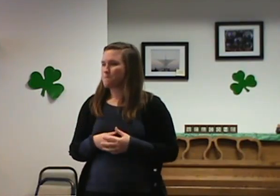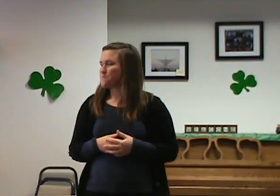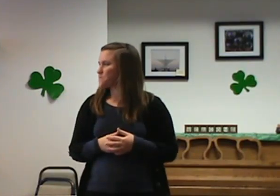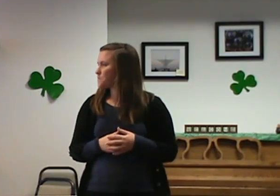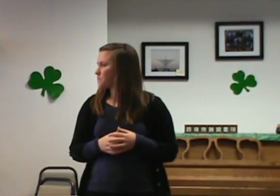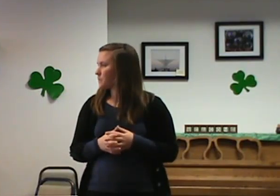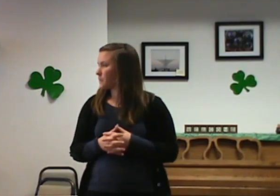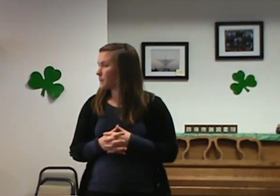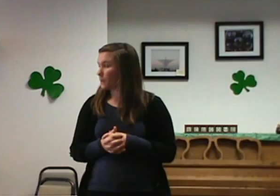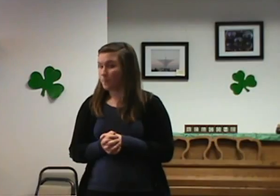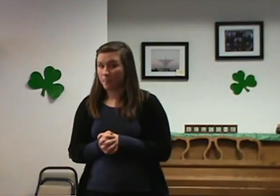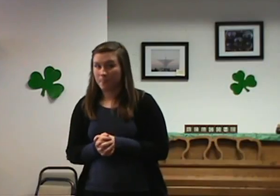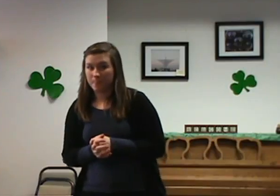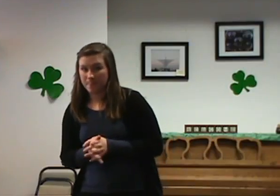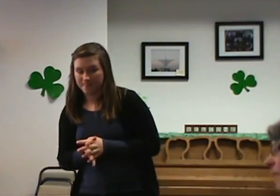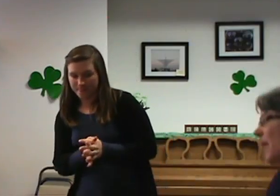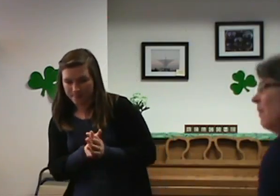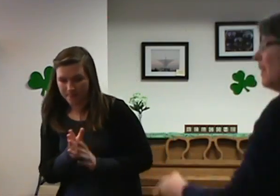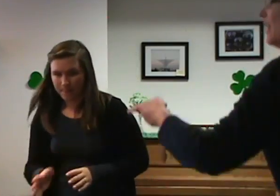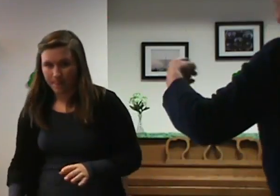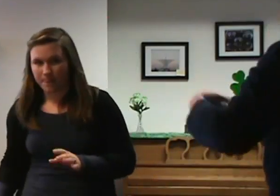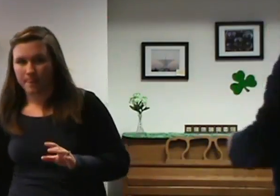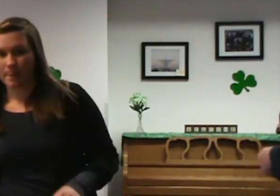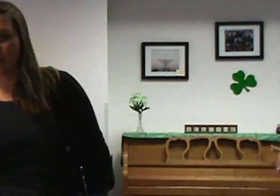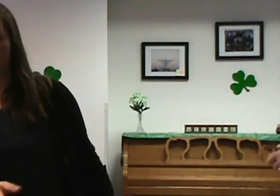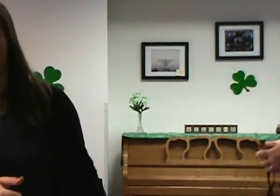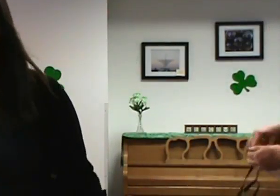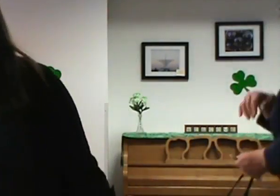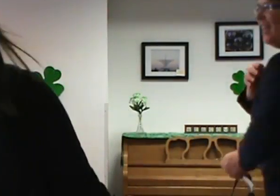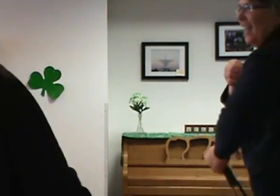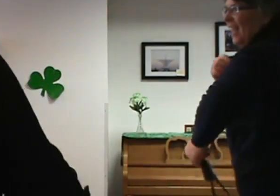Did anyone want to, Play with play with this?